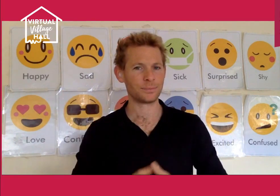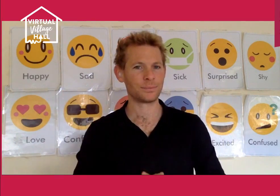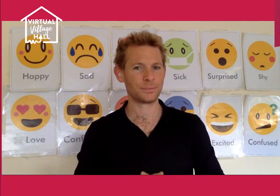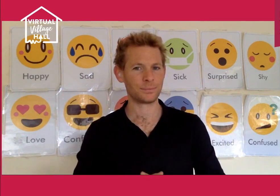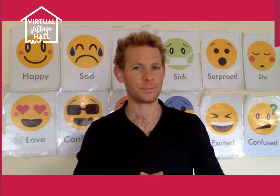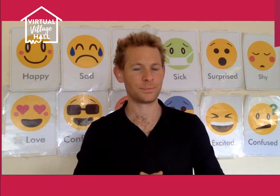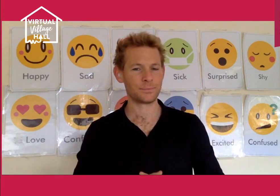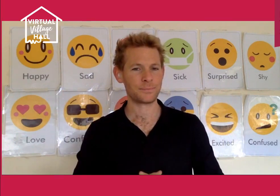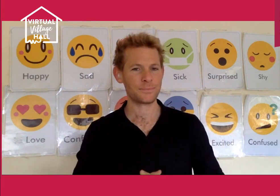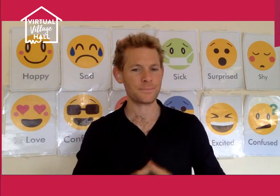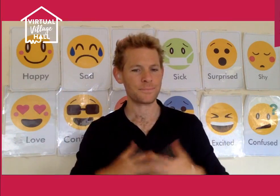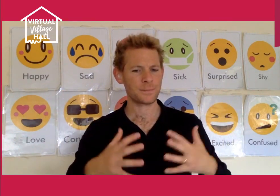Angry.